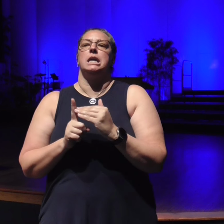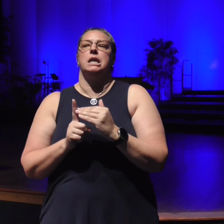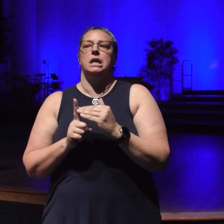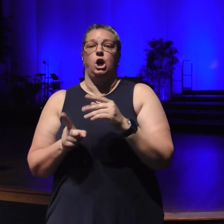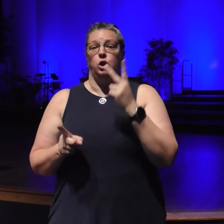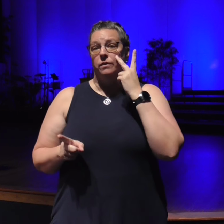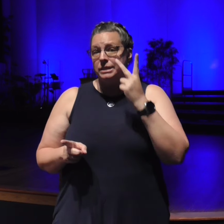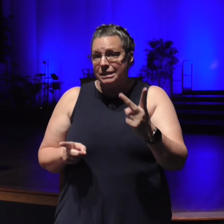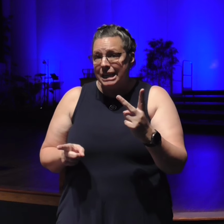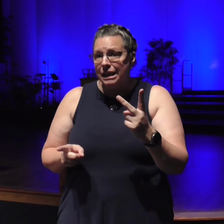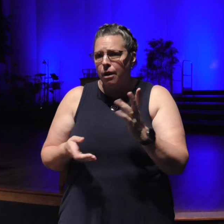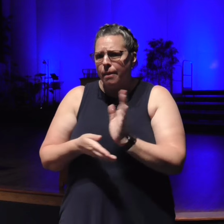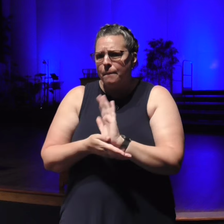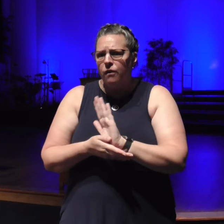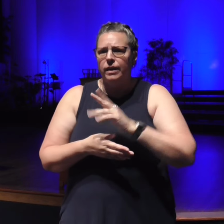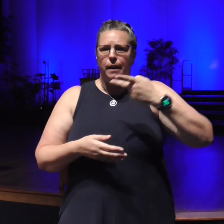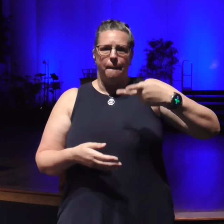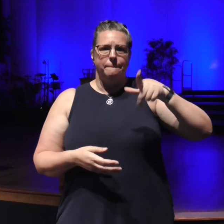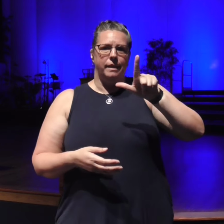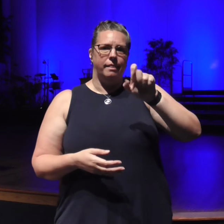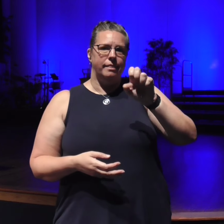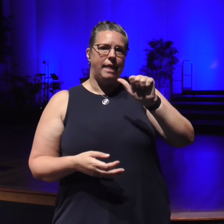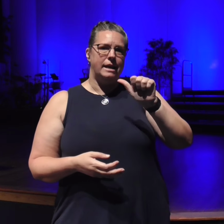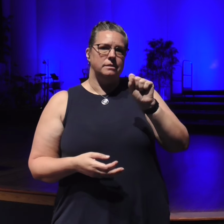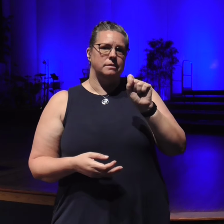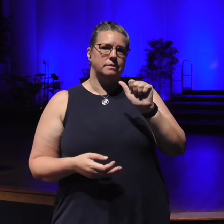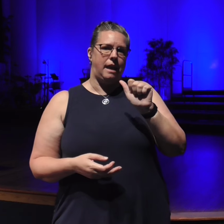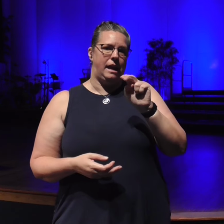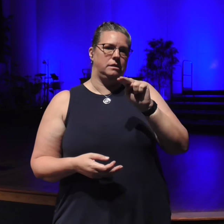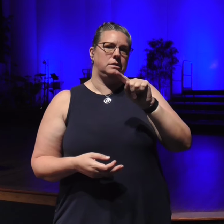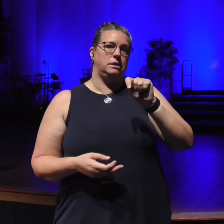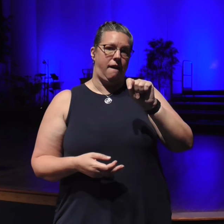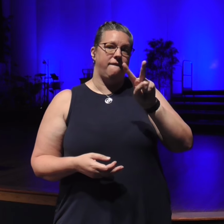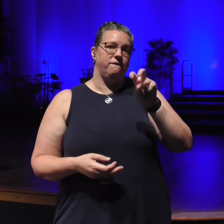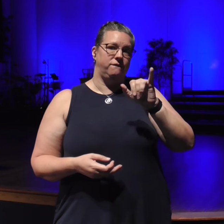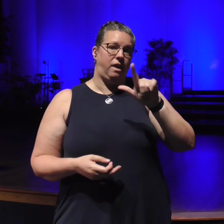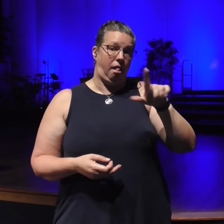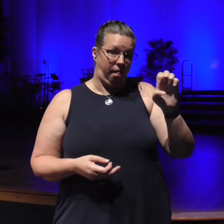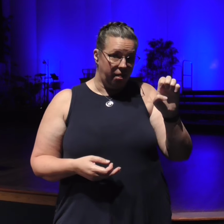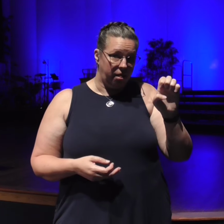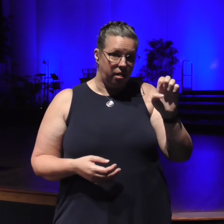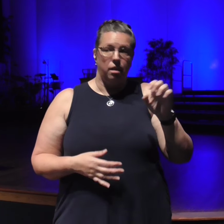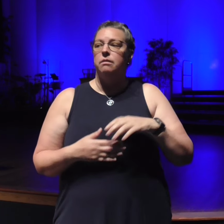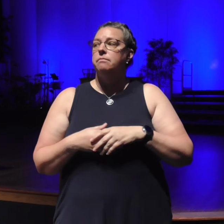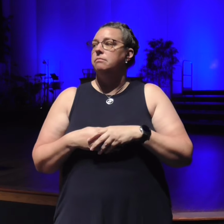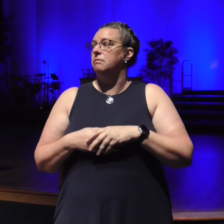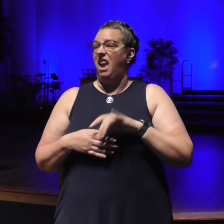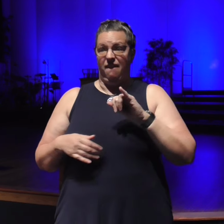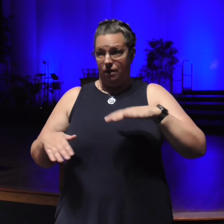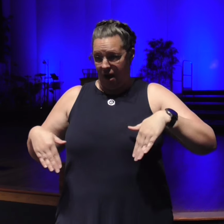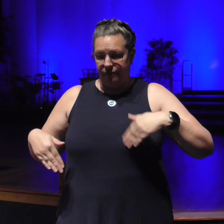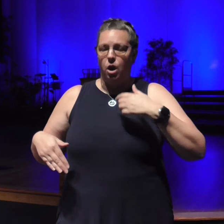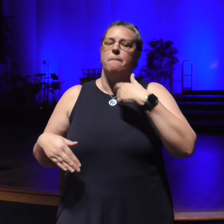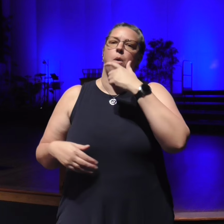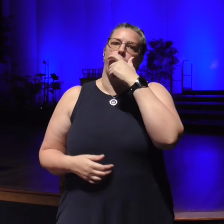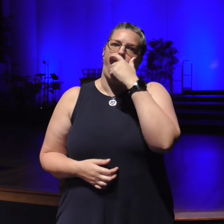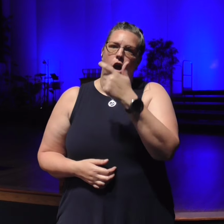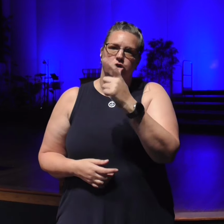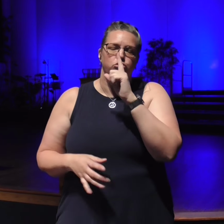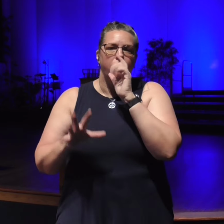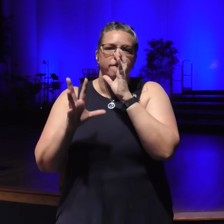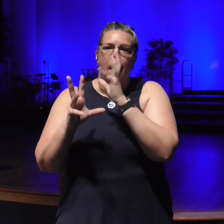seen the movie Pleasantville? Mm-hmm. If you haven't, you might want to watch it because it's